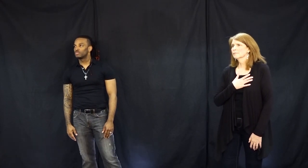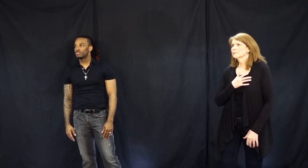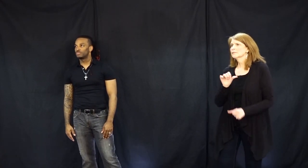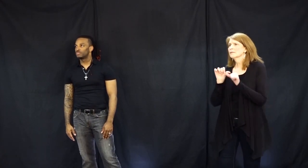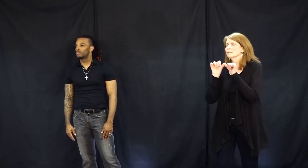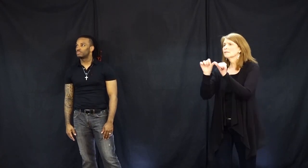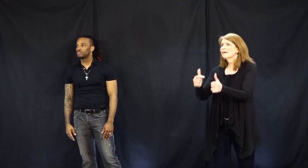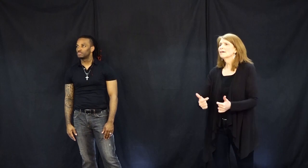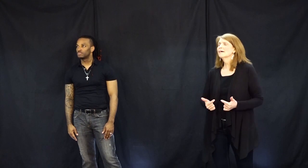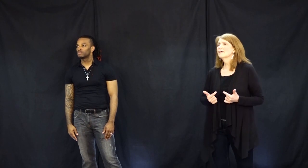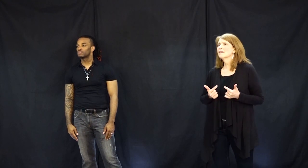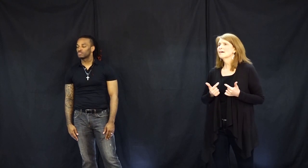Stay